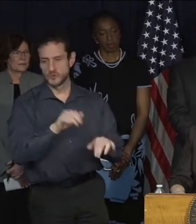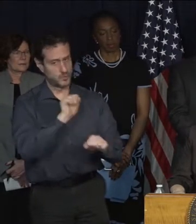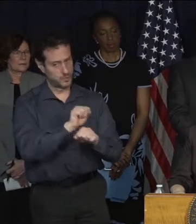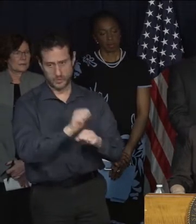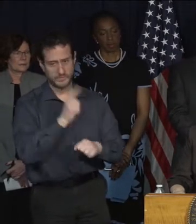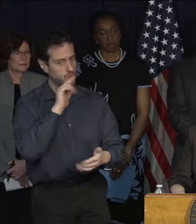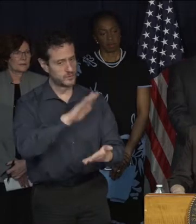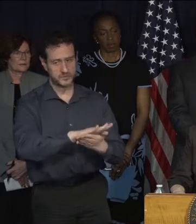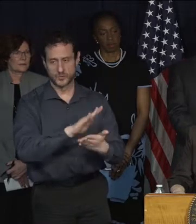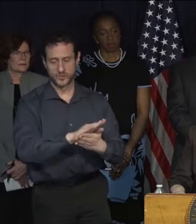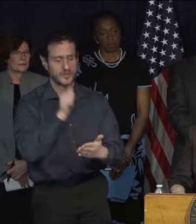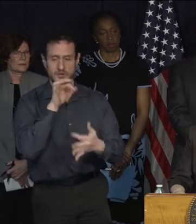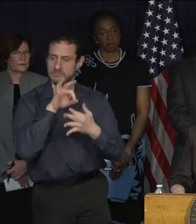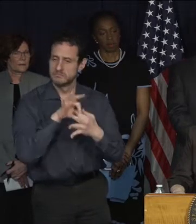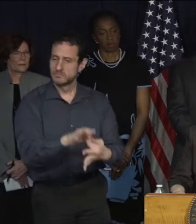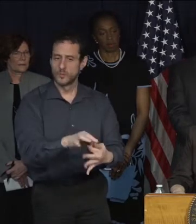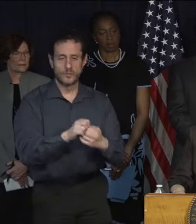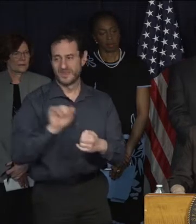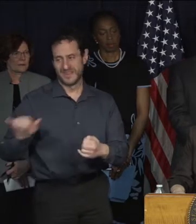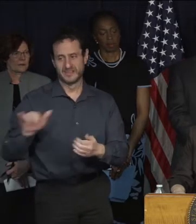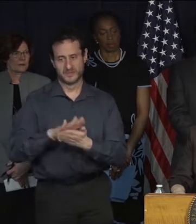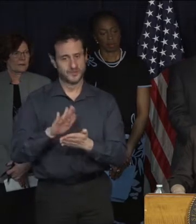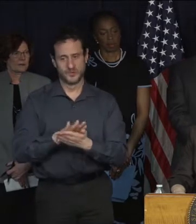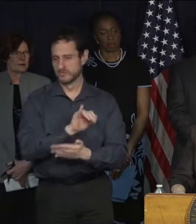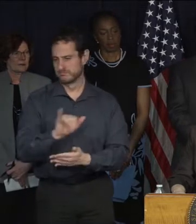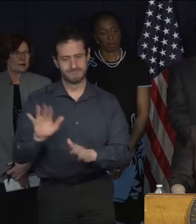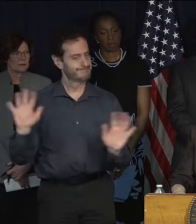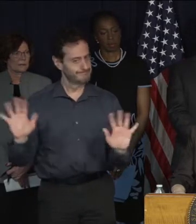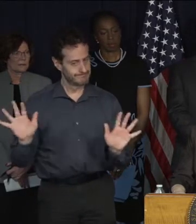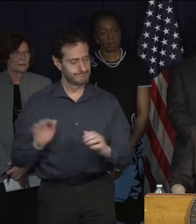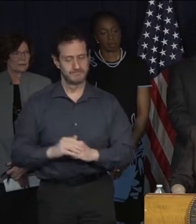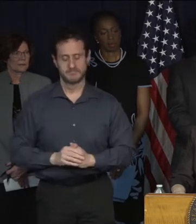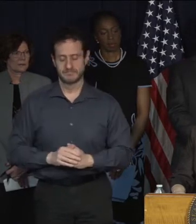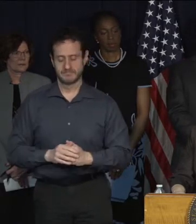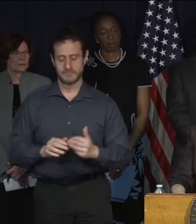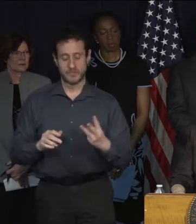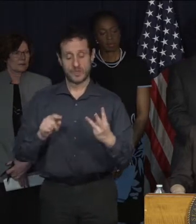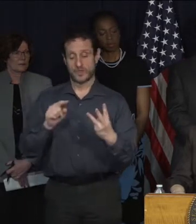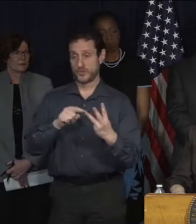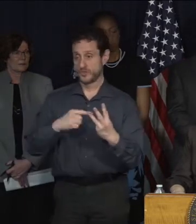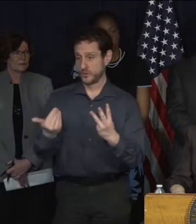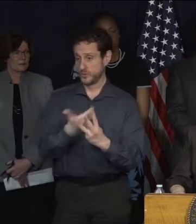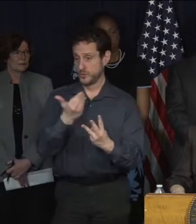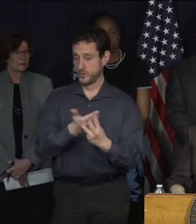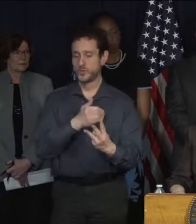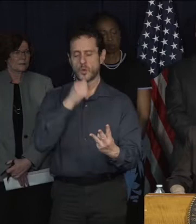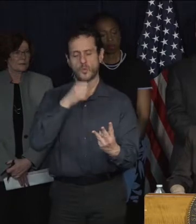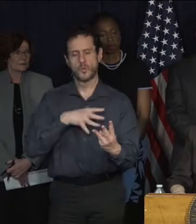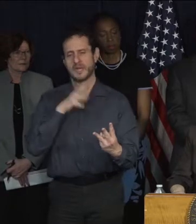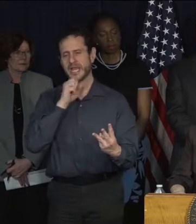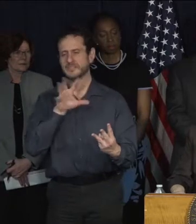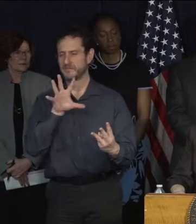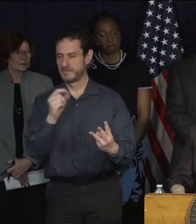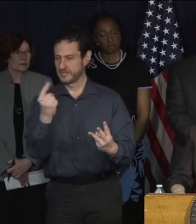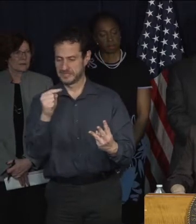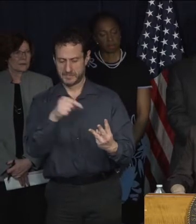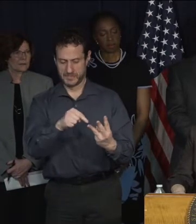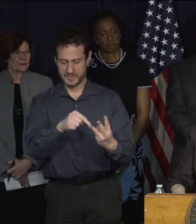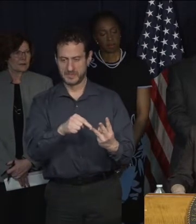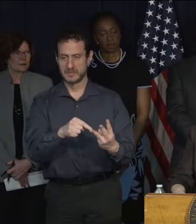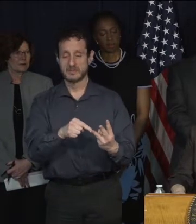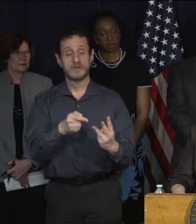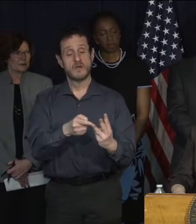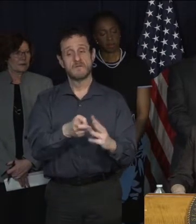or are associated with the school. The 3rd new case is a woman in her 50s from